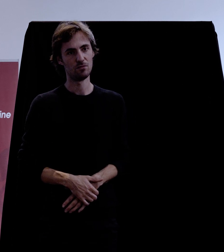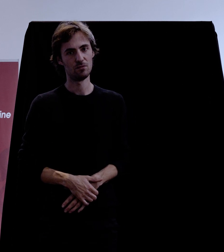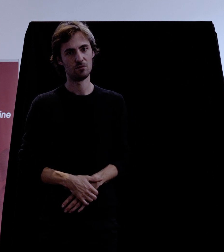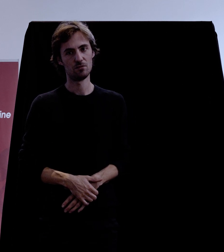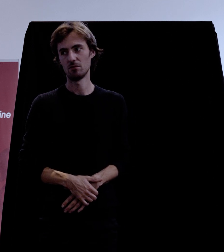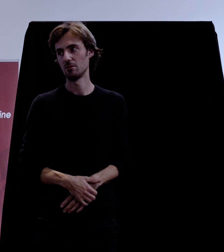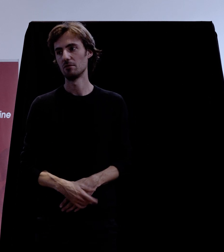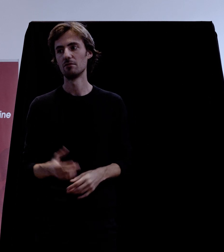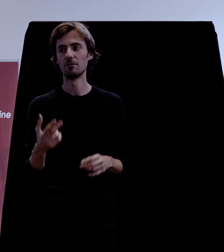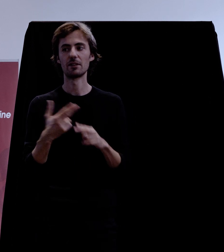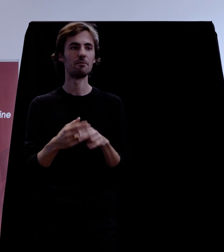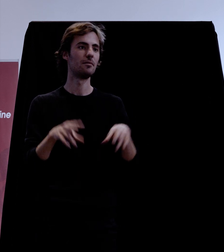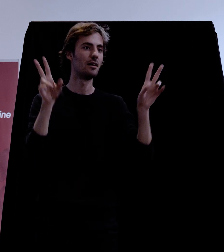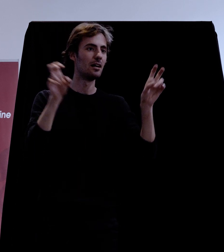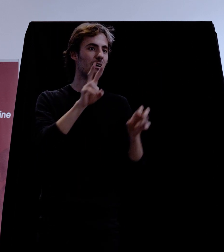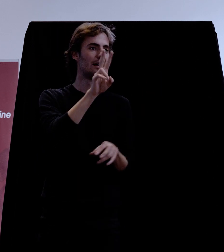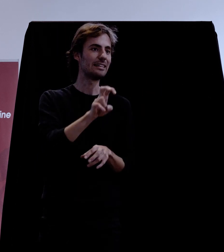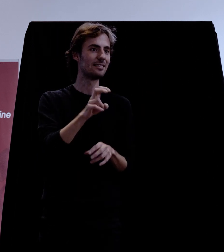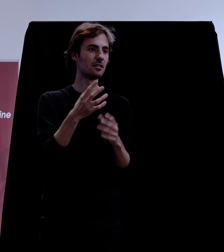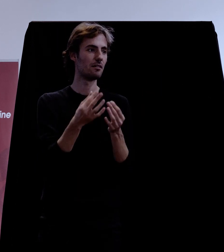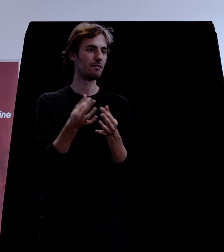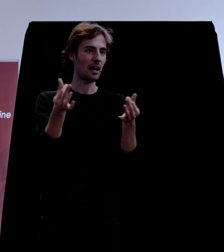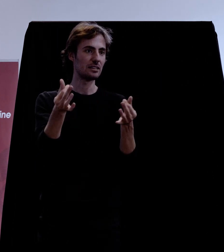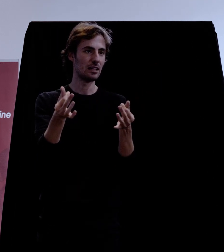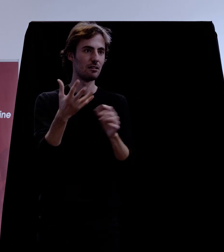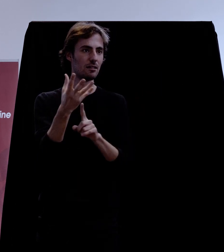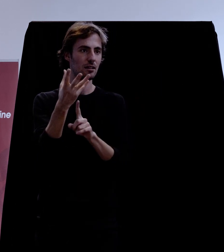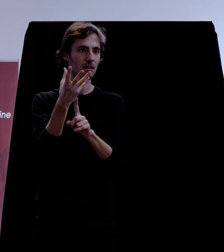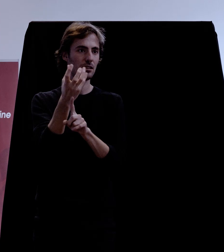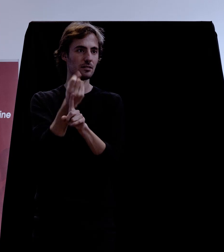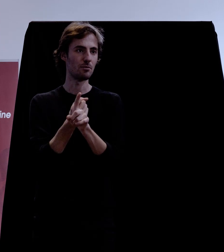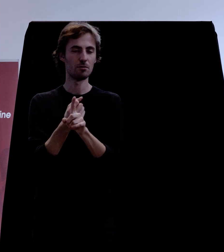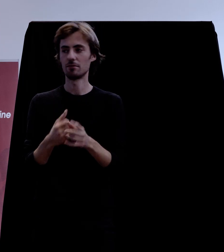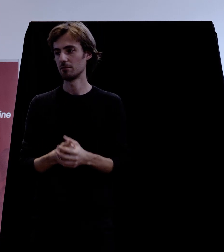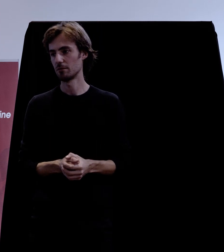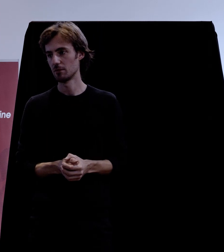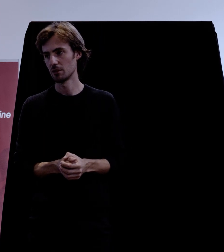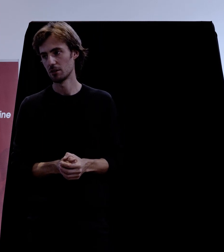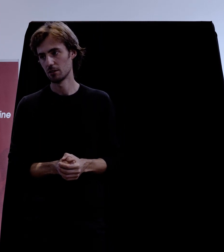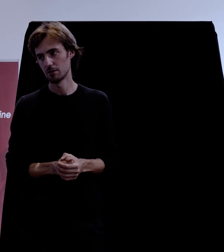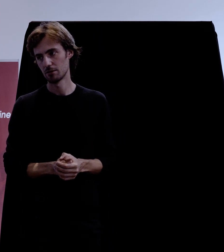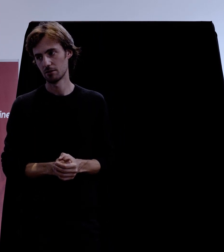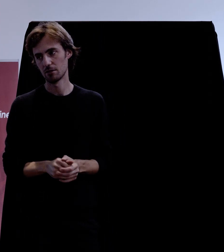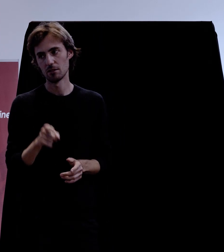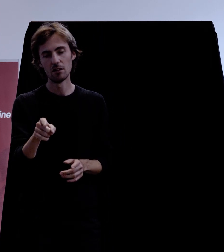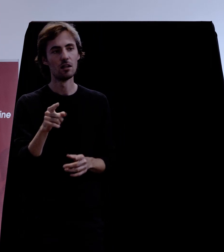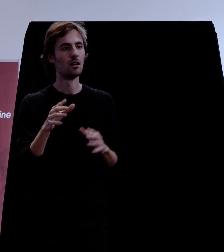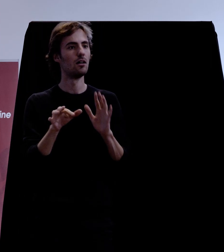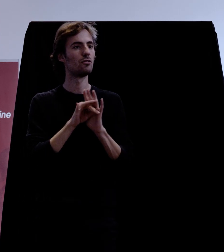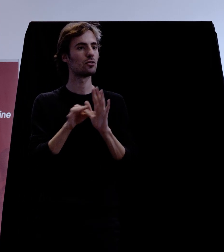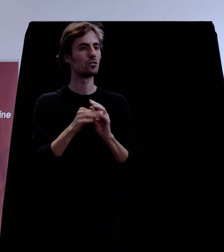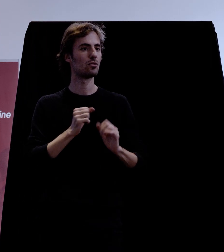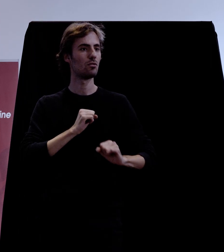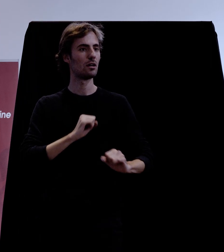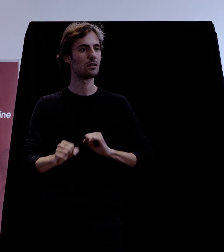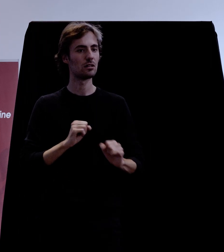syndrome, they have problems with executive dysfunction, which is how you manage your attention, how you shift your